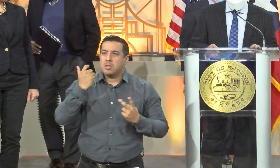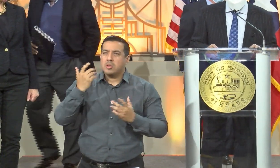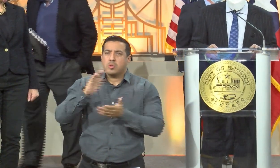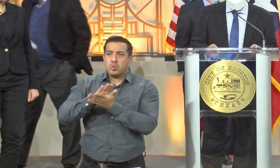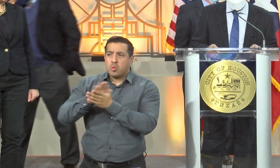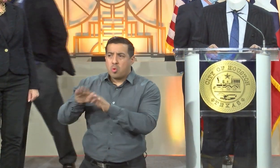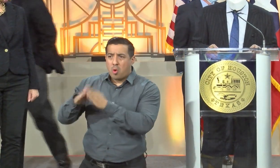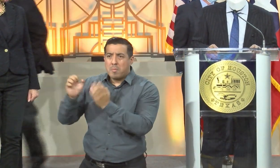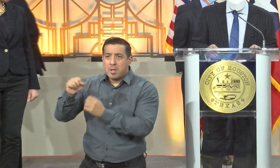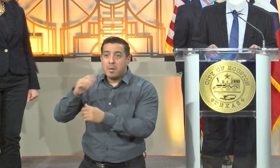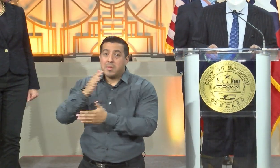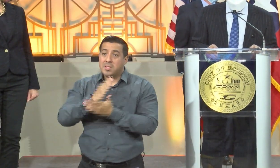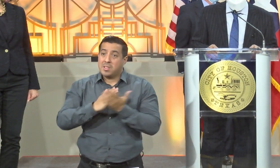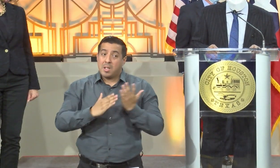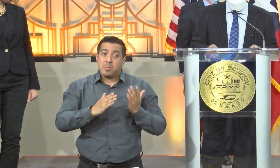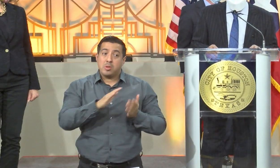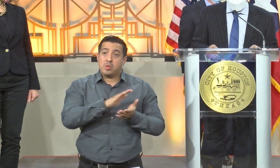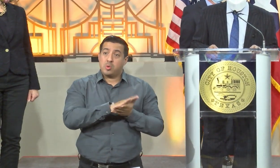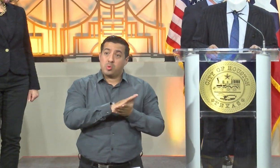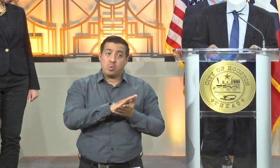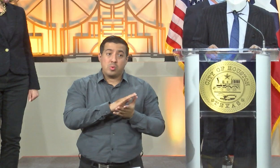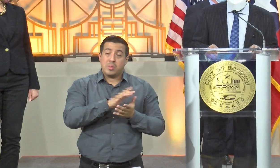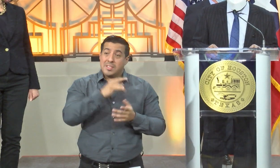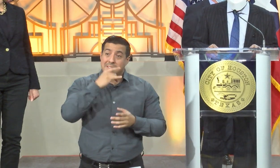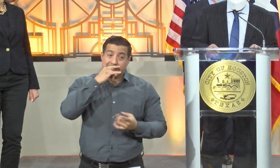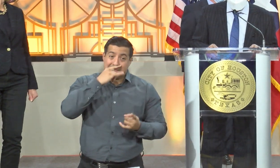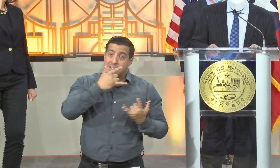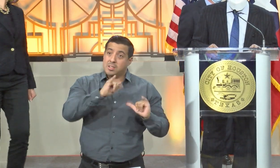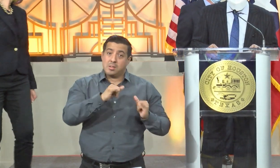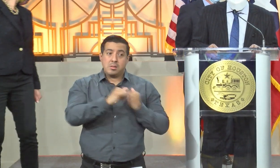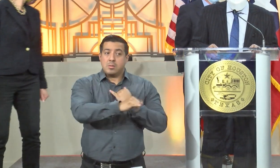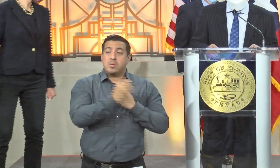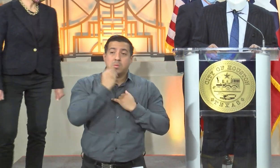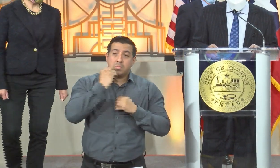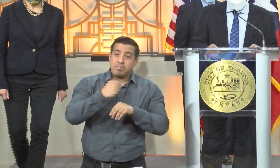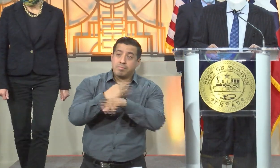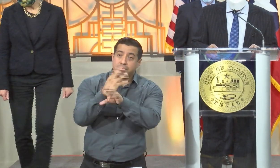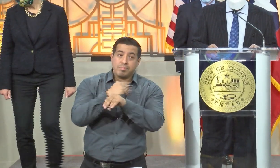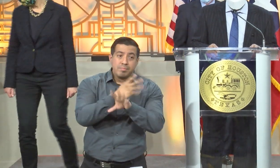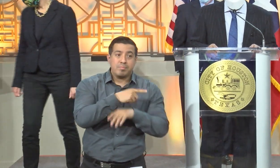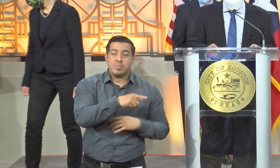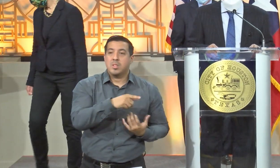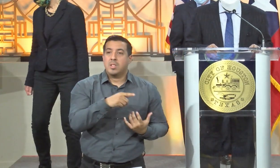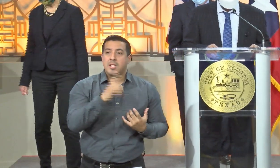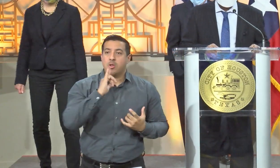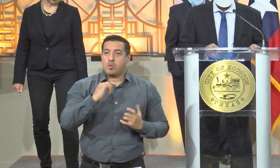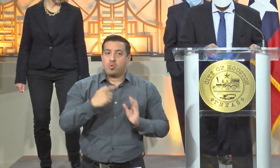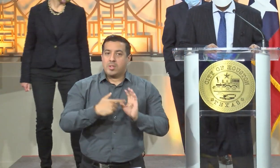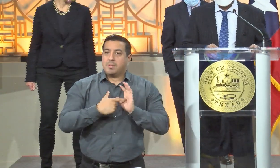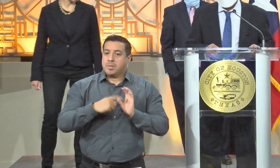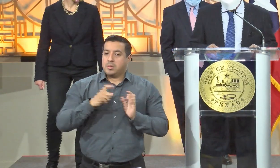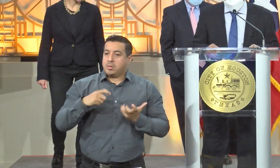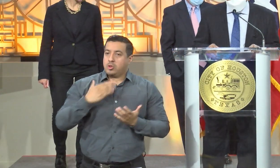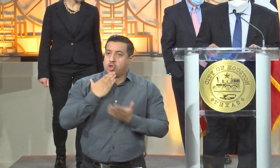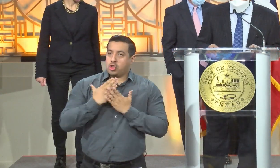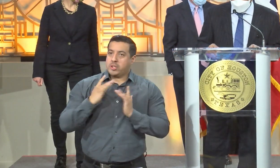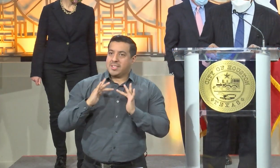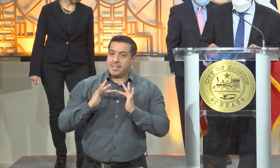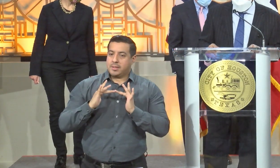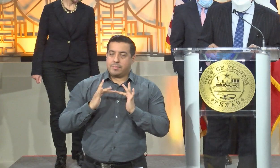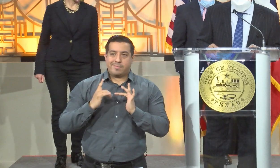some students are still learning virtually and must do their homework at home, and that requires a reliable internet connection. And I